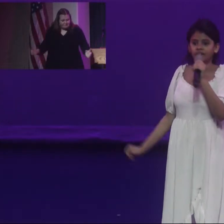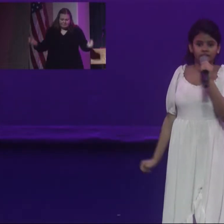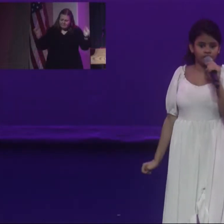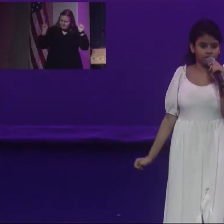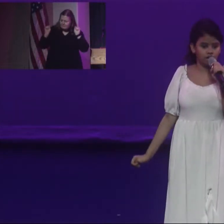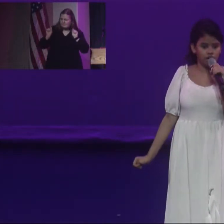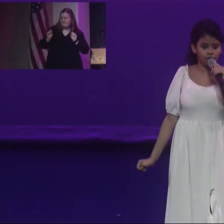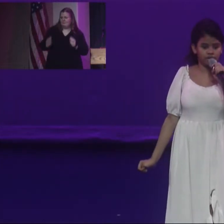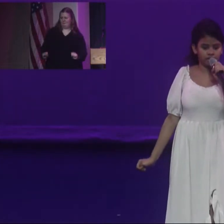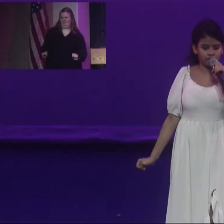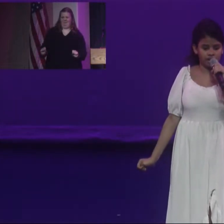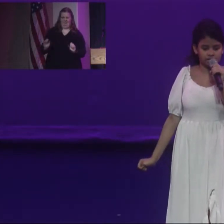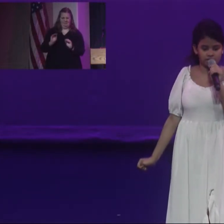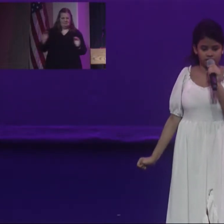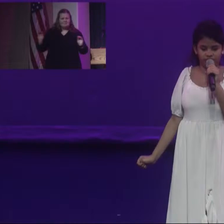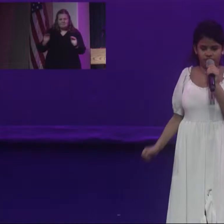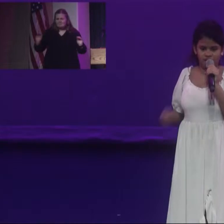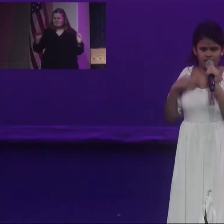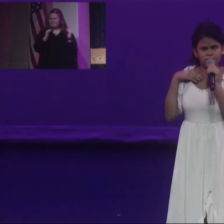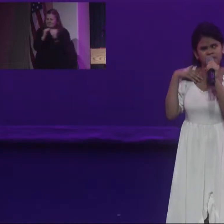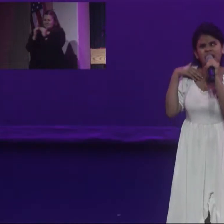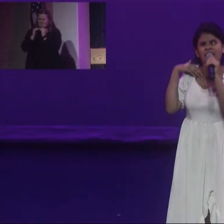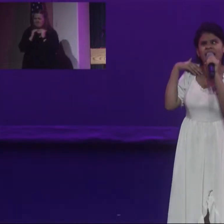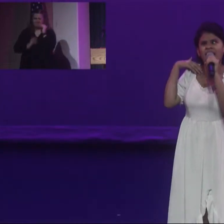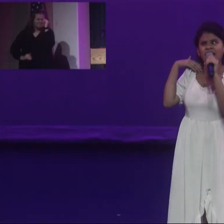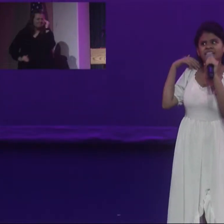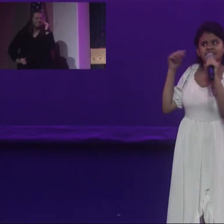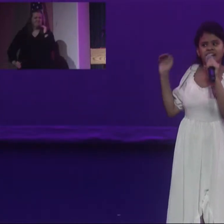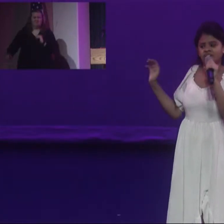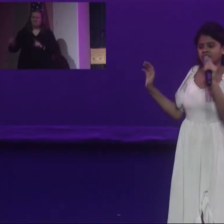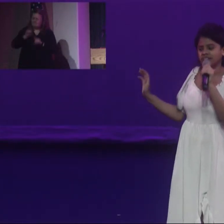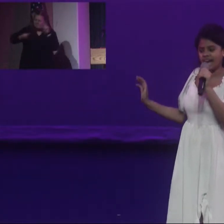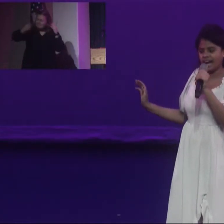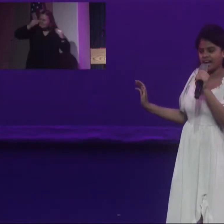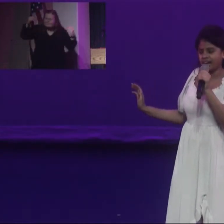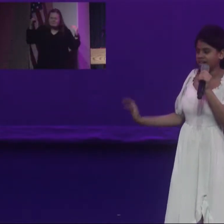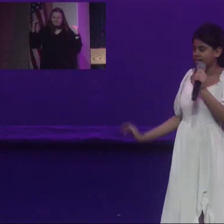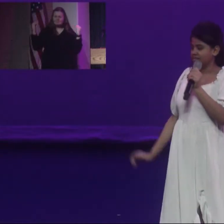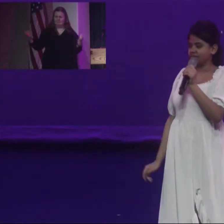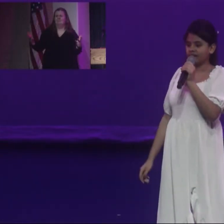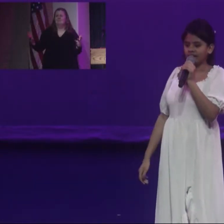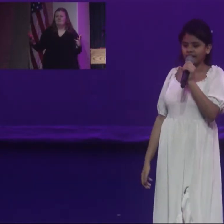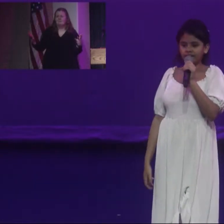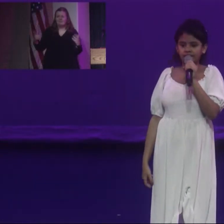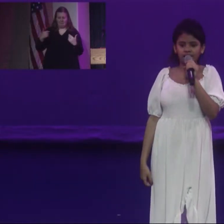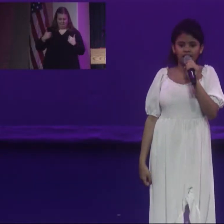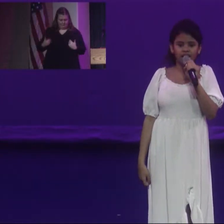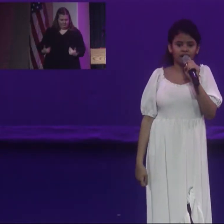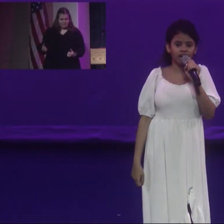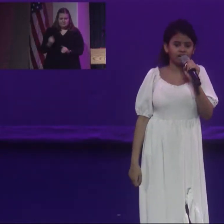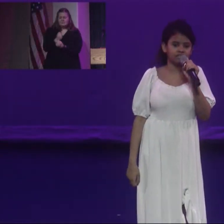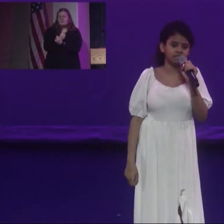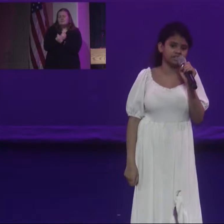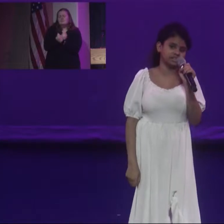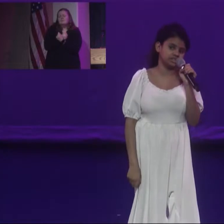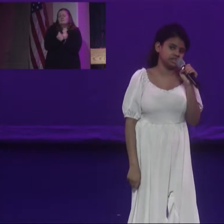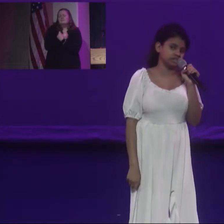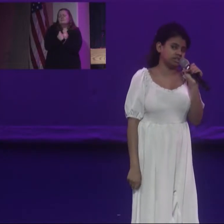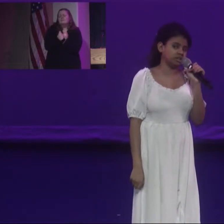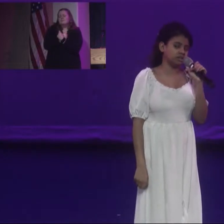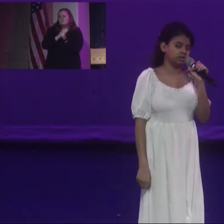disappear. No, it isn't fair, but I don't care. My love